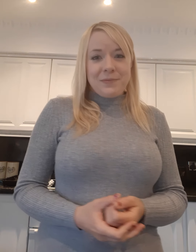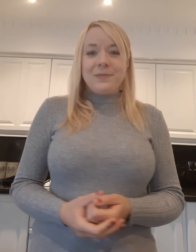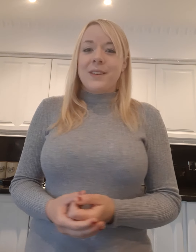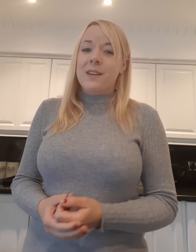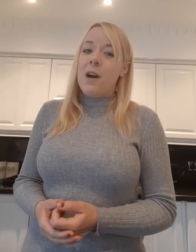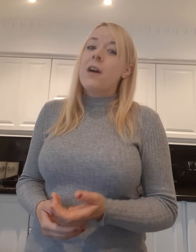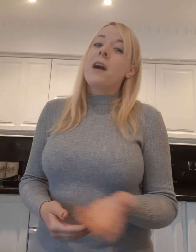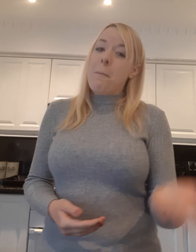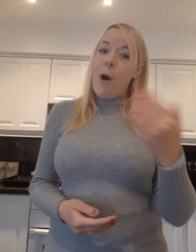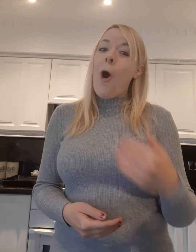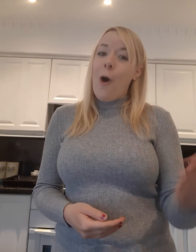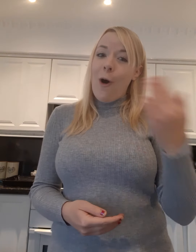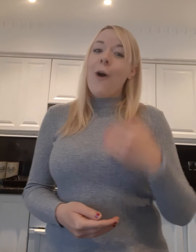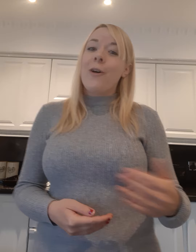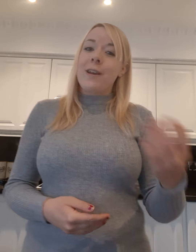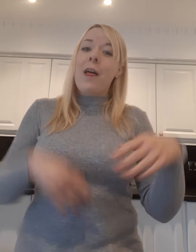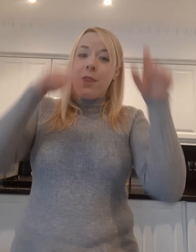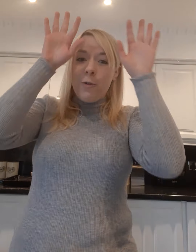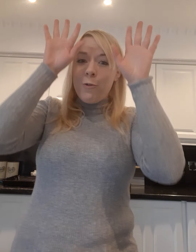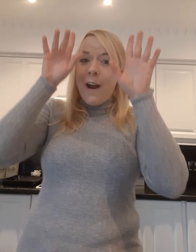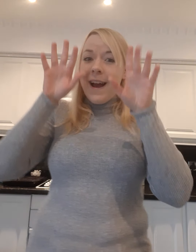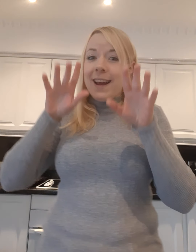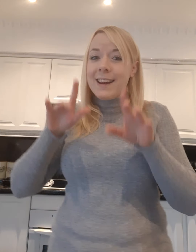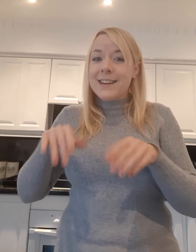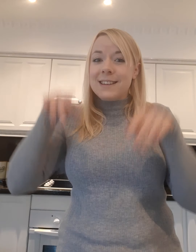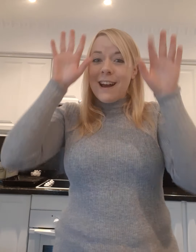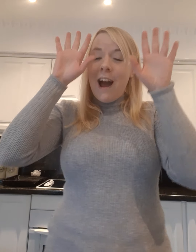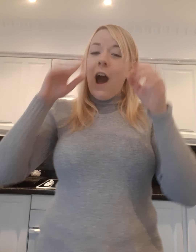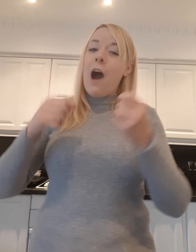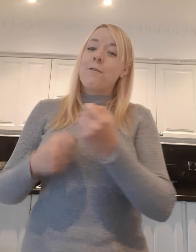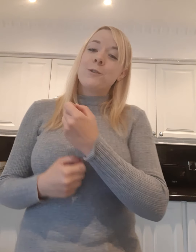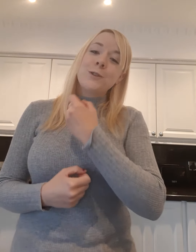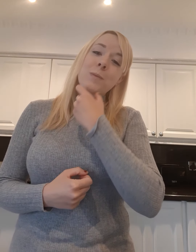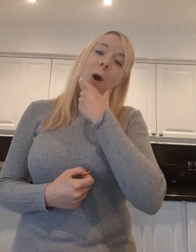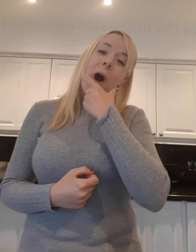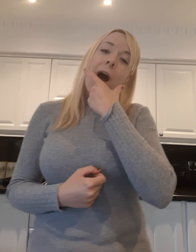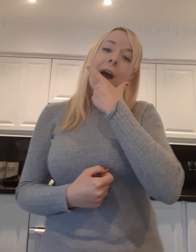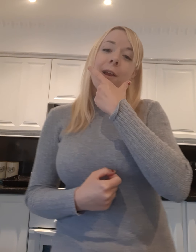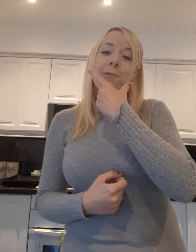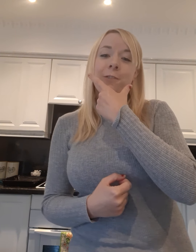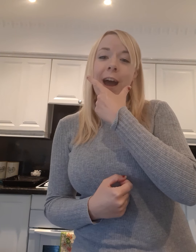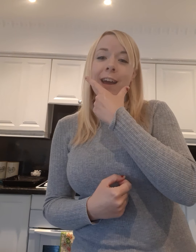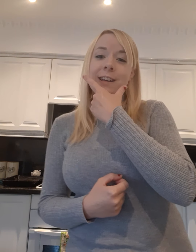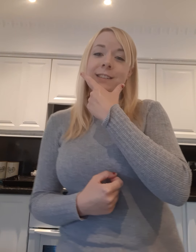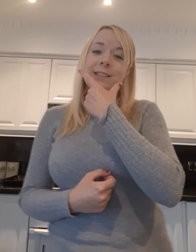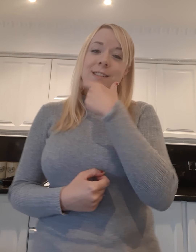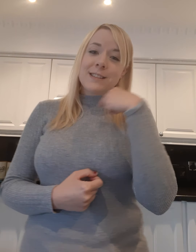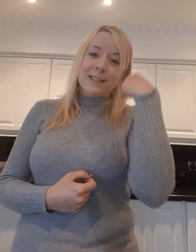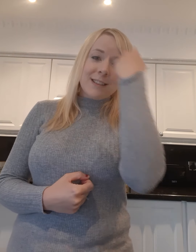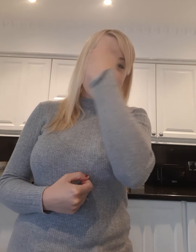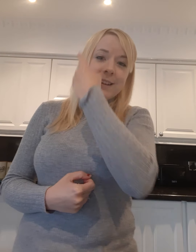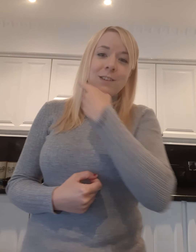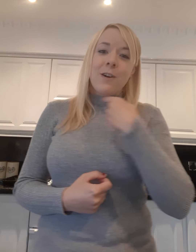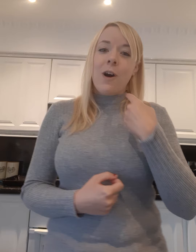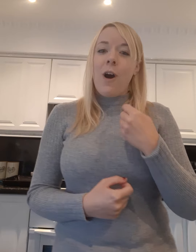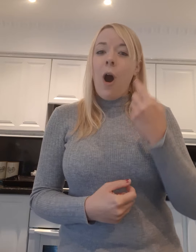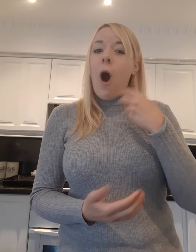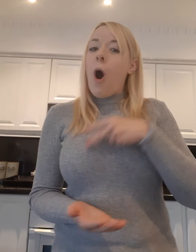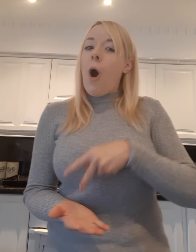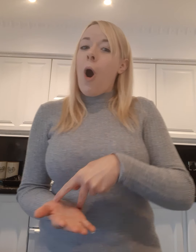Come on with the rain, I will smile on my face. I walk down